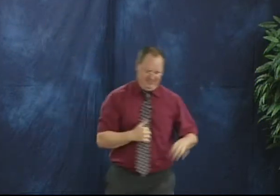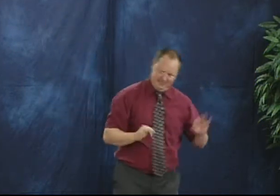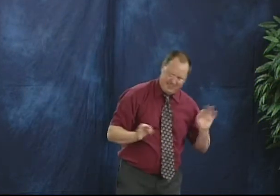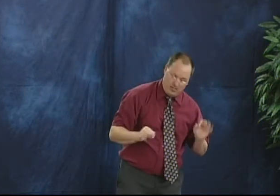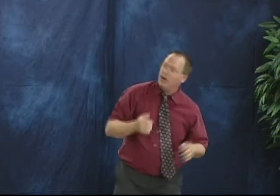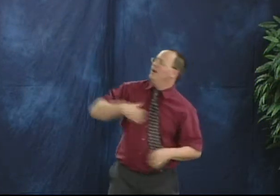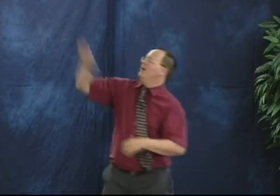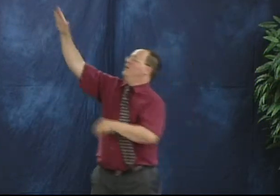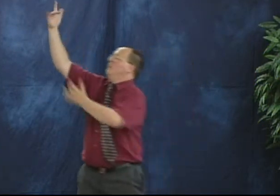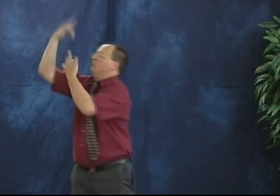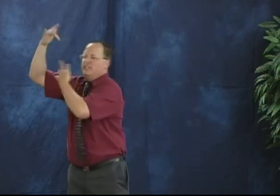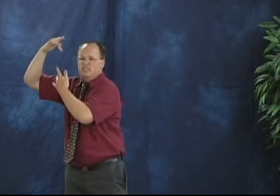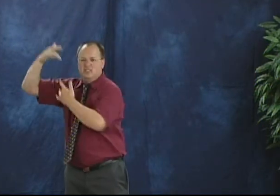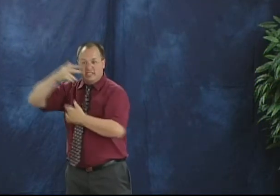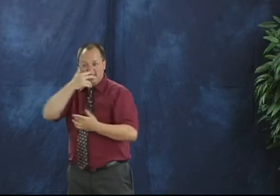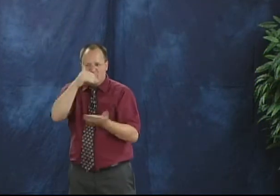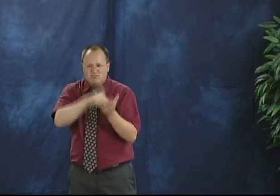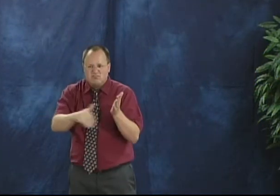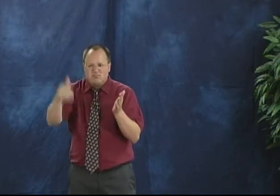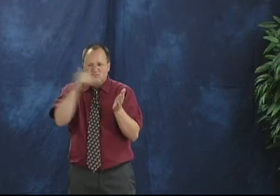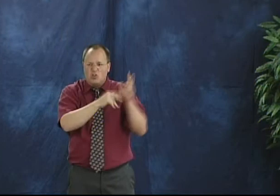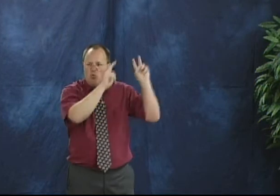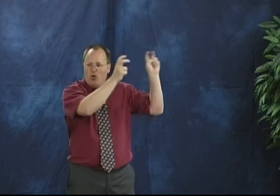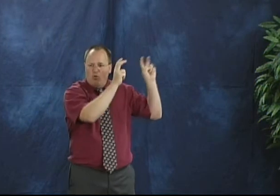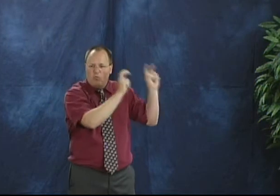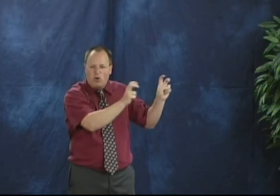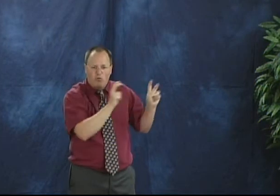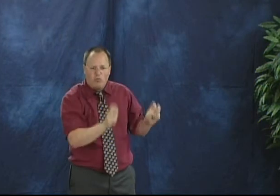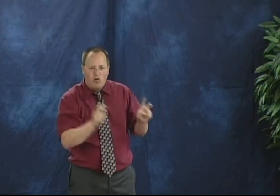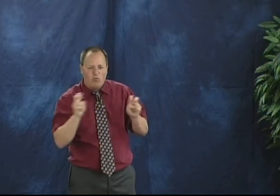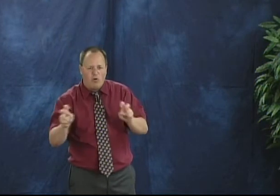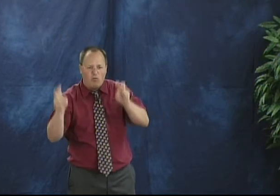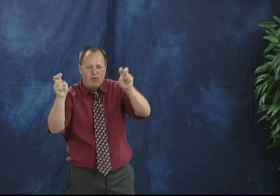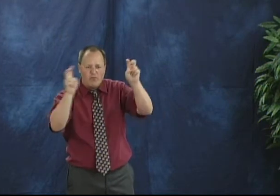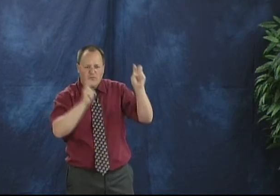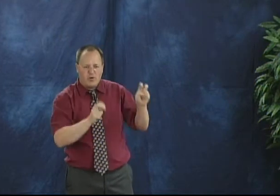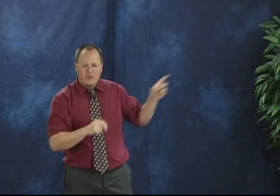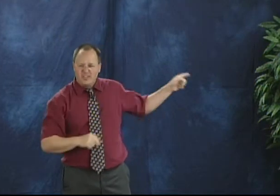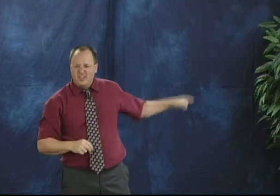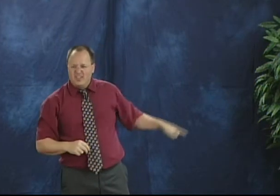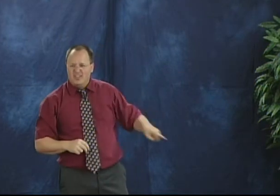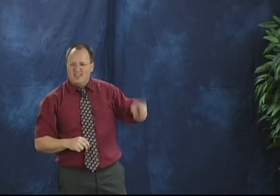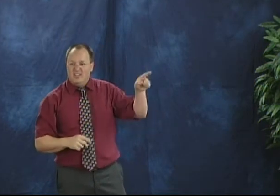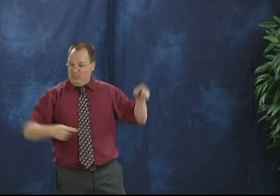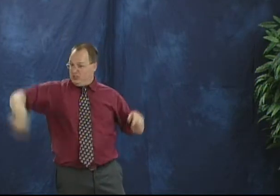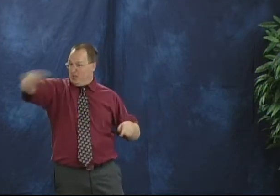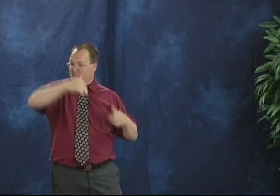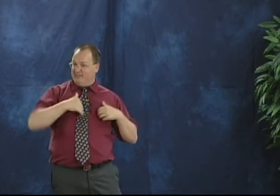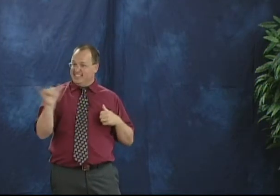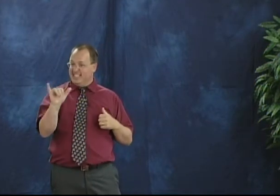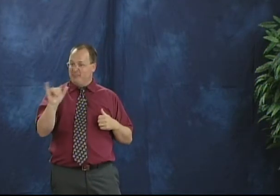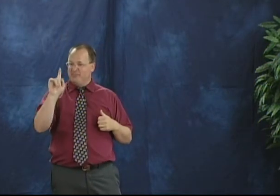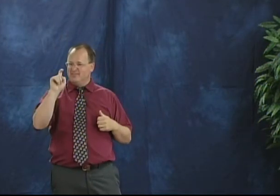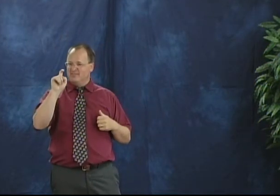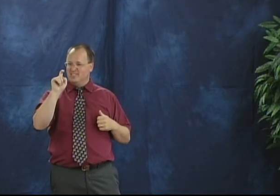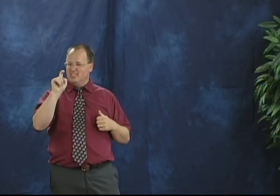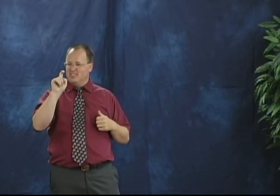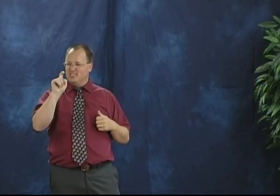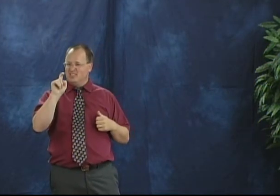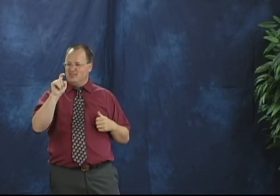That there is nothing in ourselves and that everything is in God, that we rely wholly on His mercy.